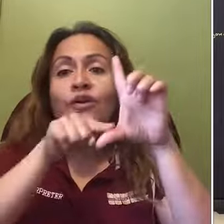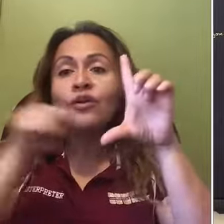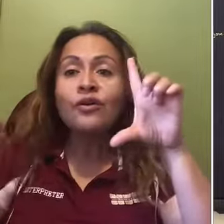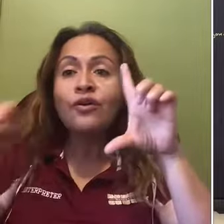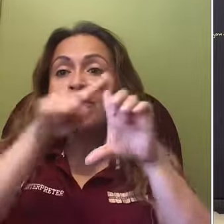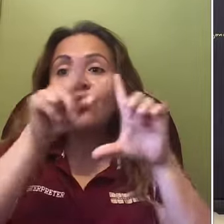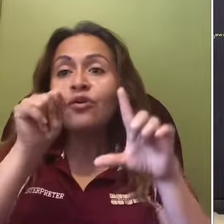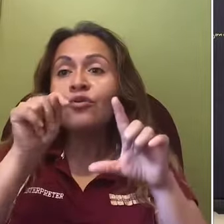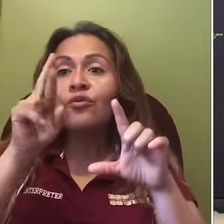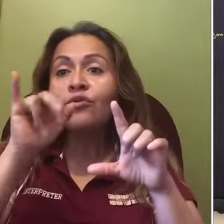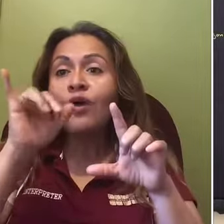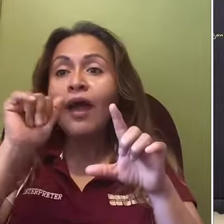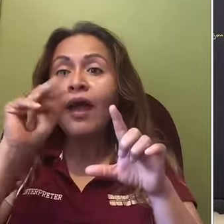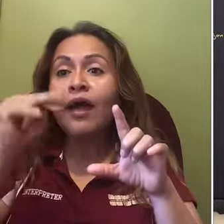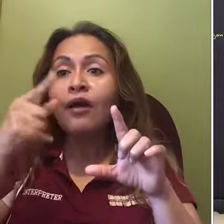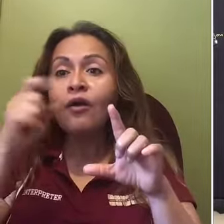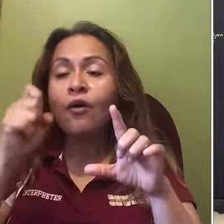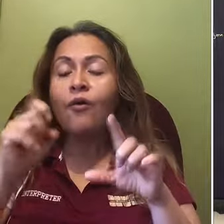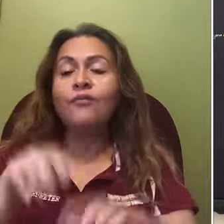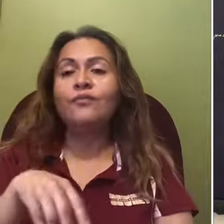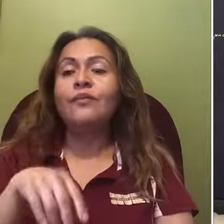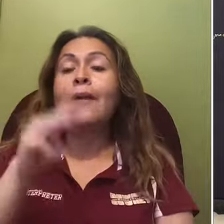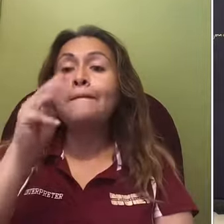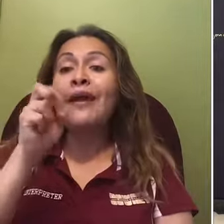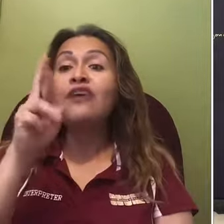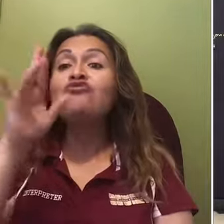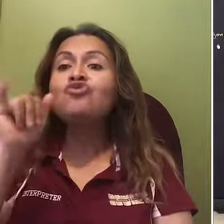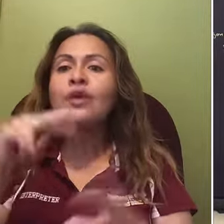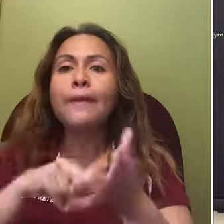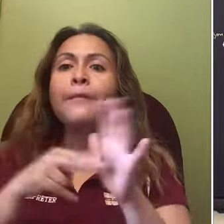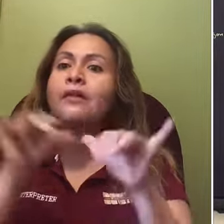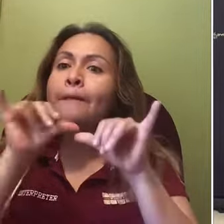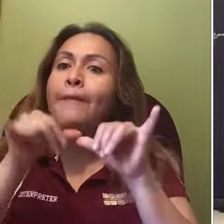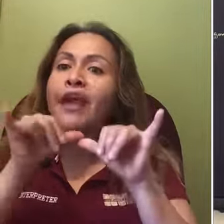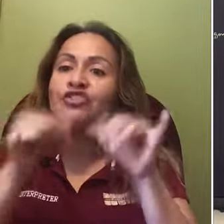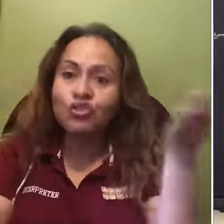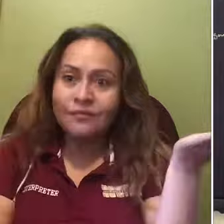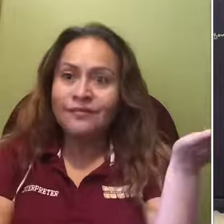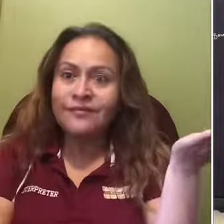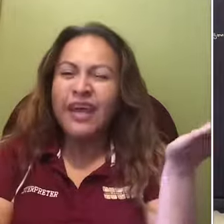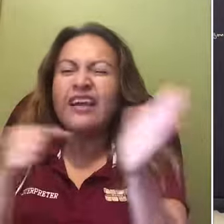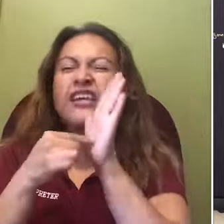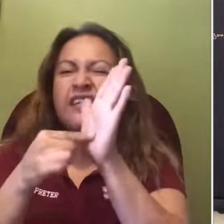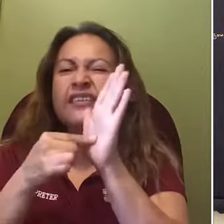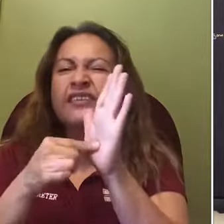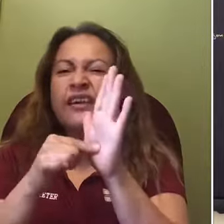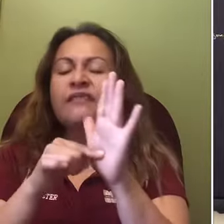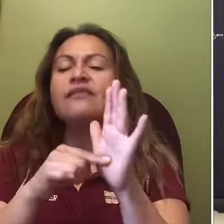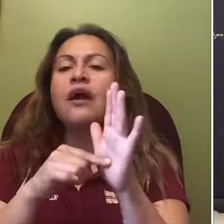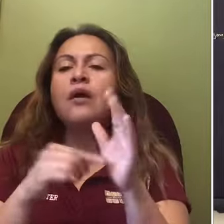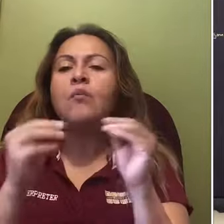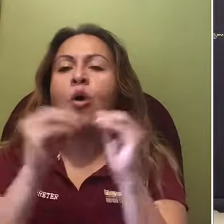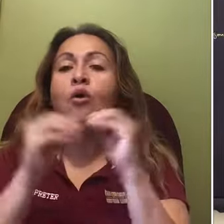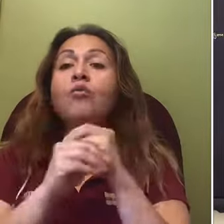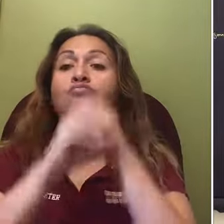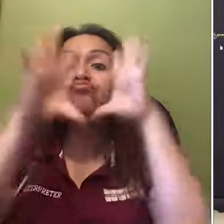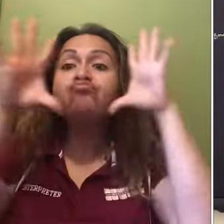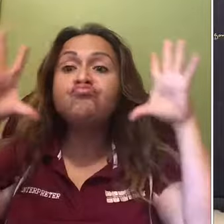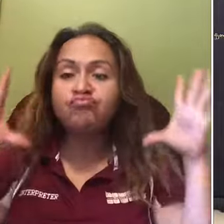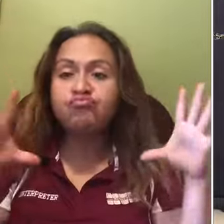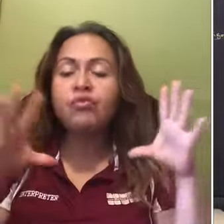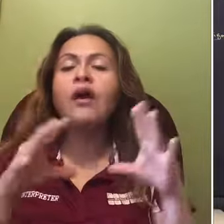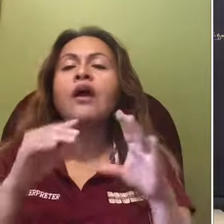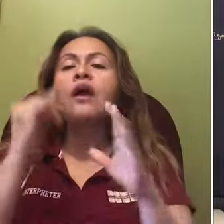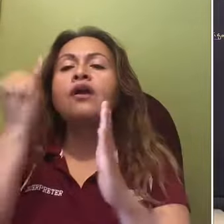measure. So let me just give you some examples here, and I think it'll make everything pretty clear. So let me draw some right triangles. Let me just draw one